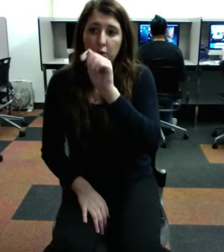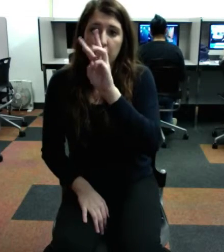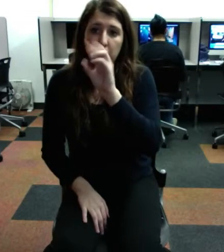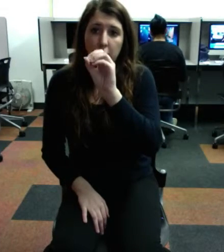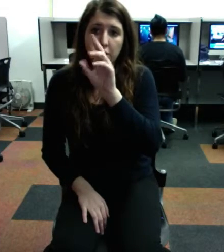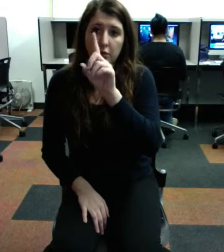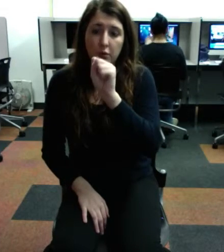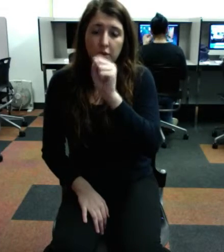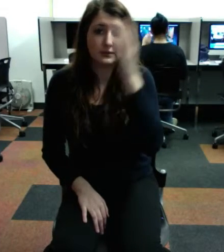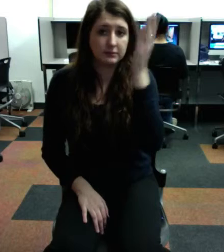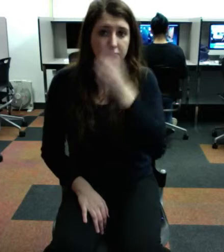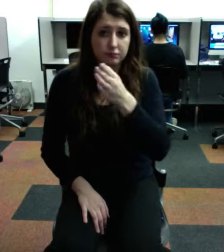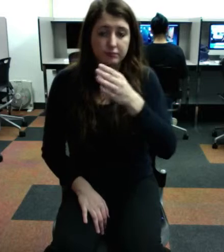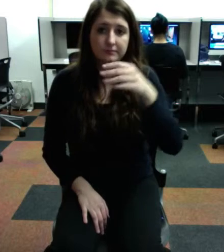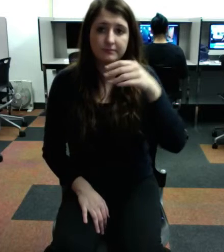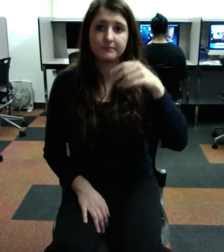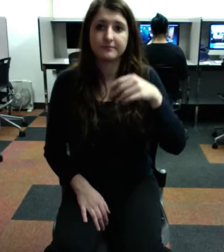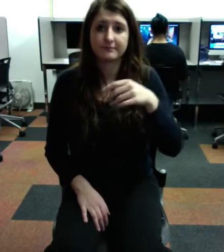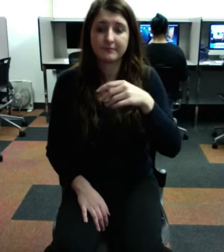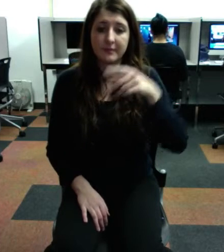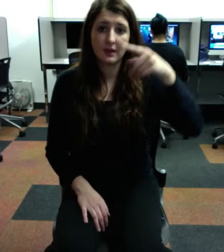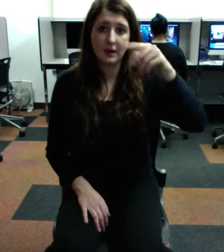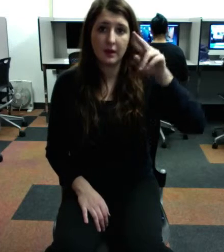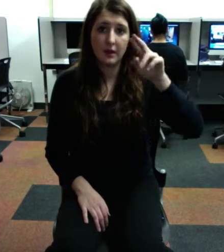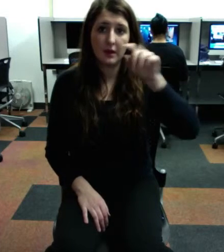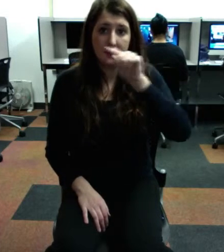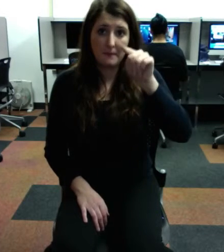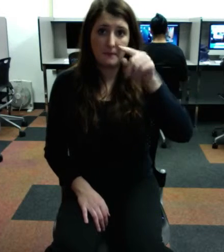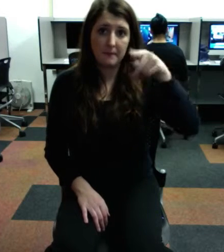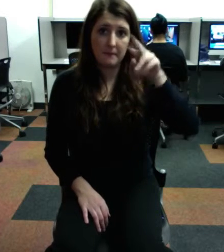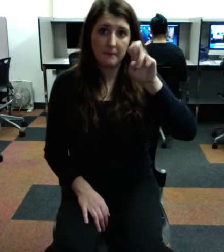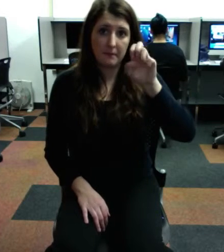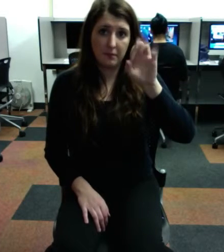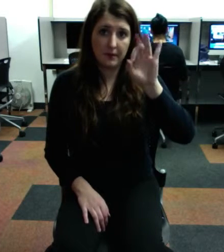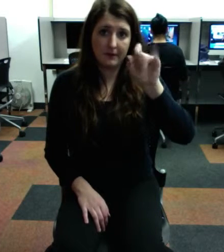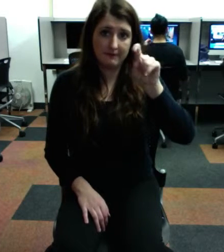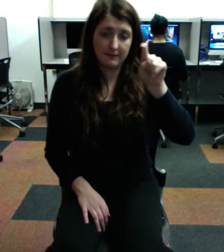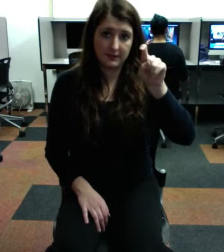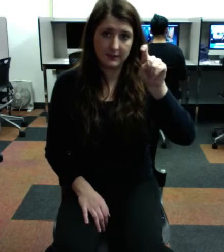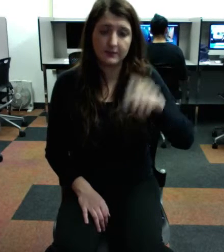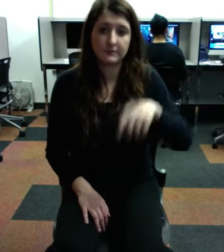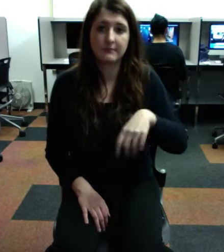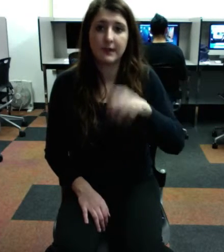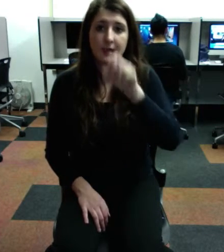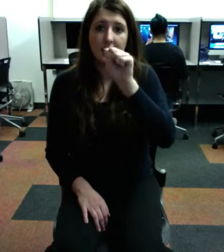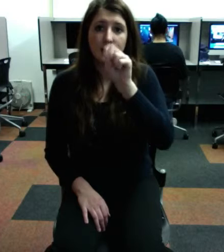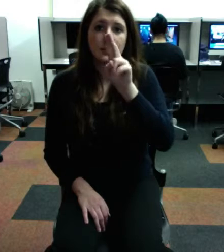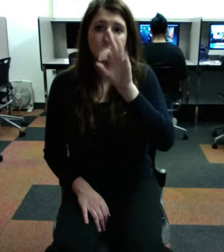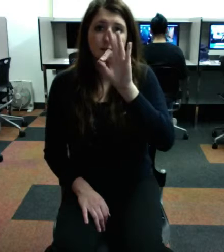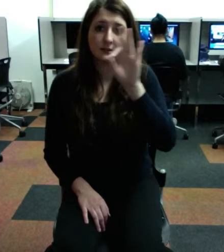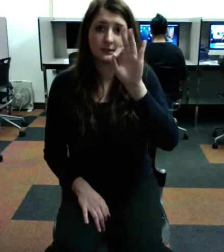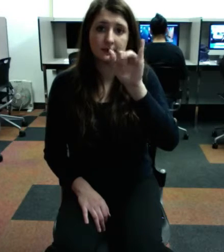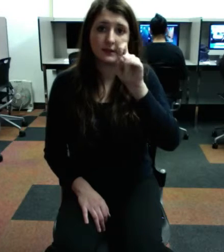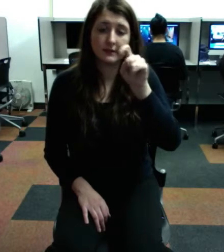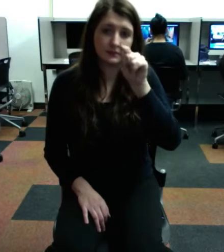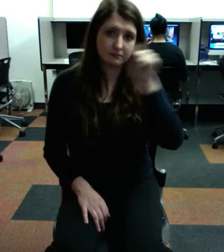to word roots and the meaning of suffixes and prefixes. Learning this course will also enhance your ability